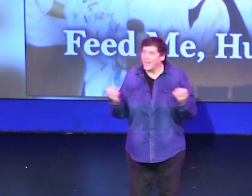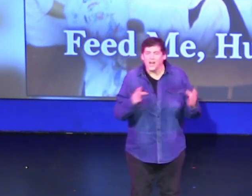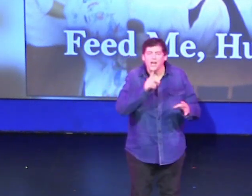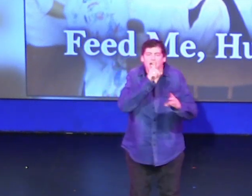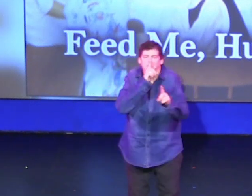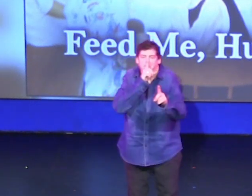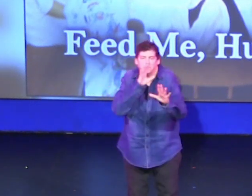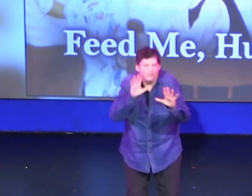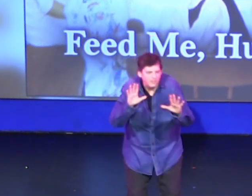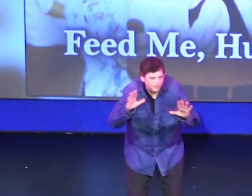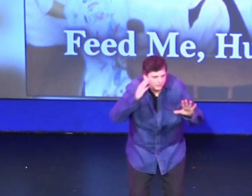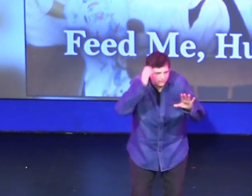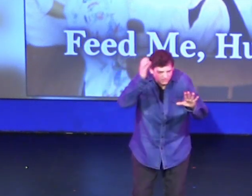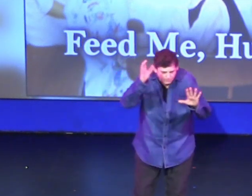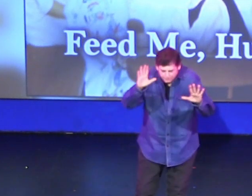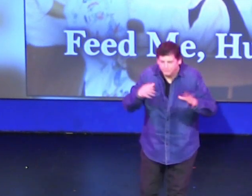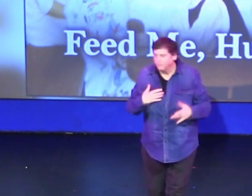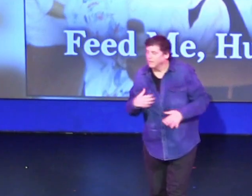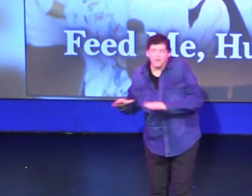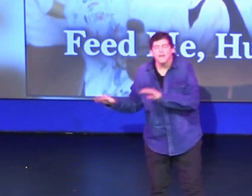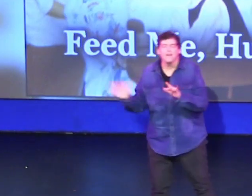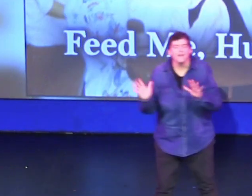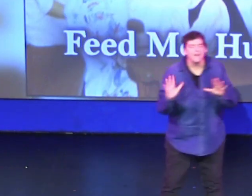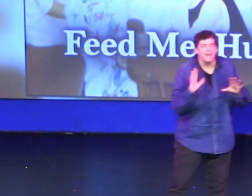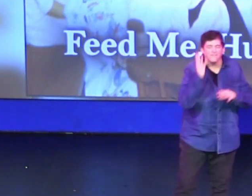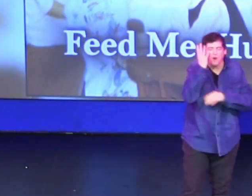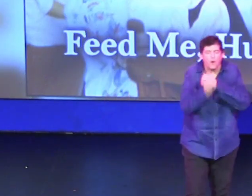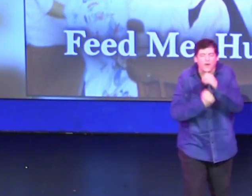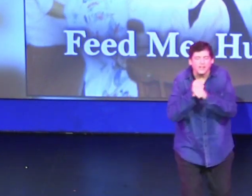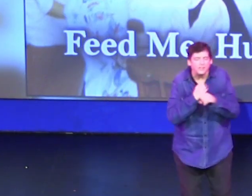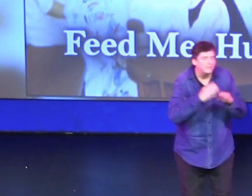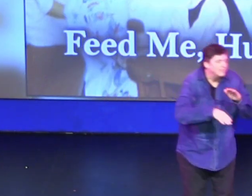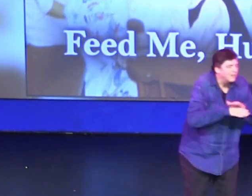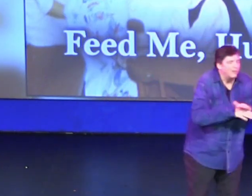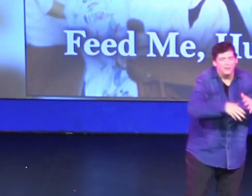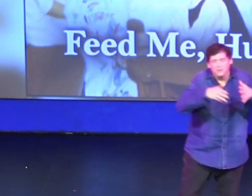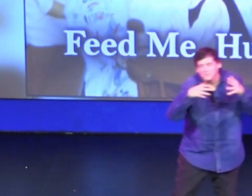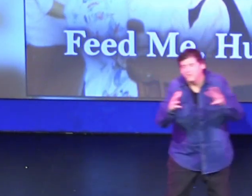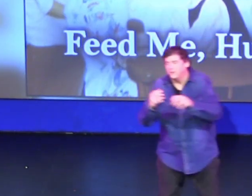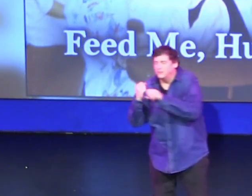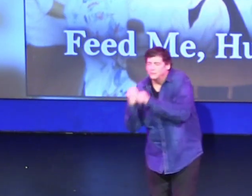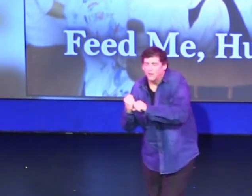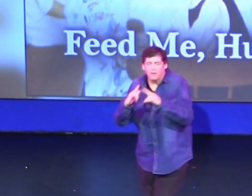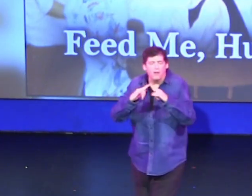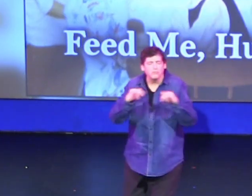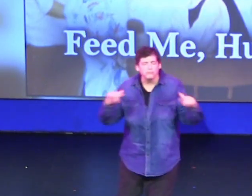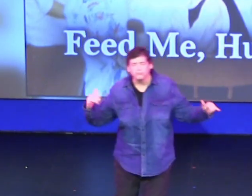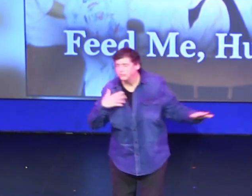all over. We talked, we communicated, not during games of course, but before and after, and all the